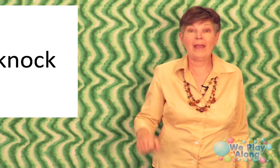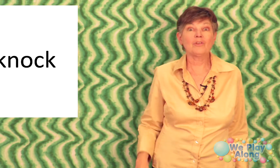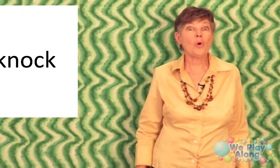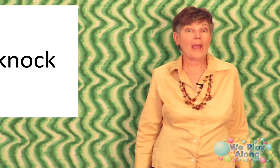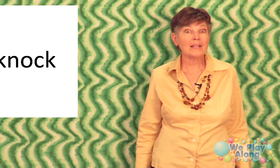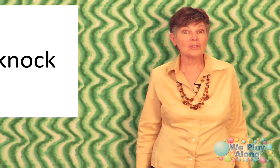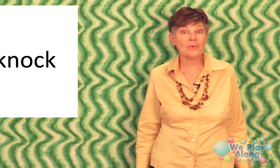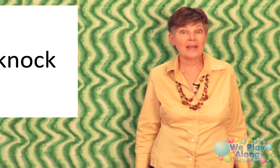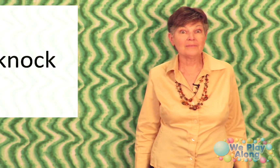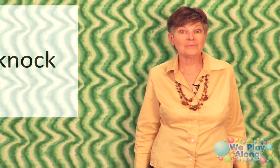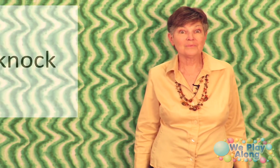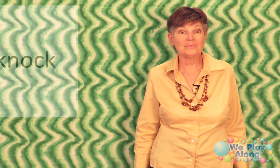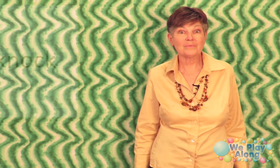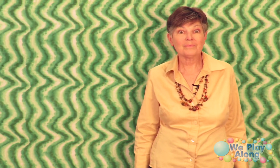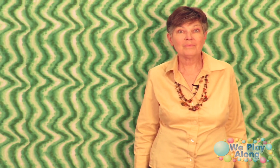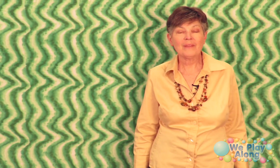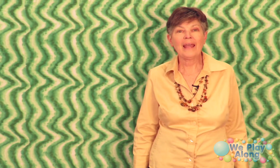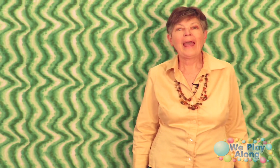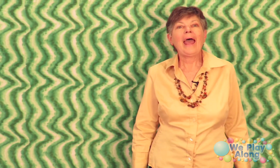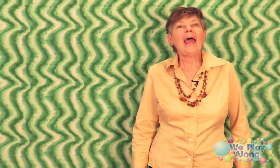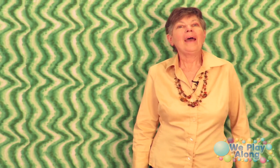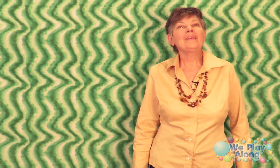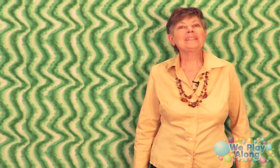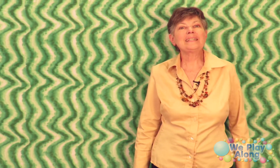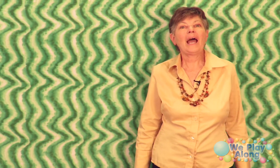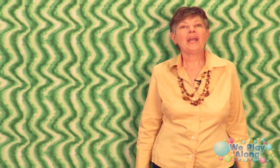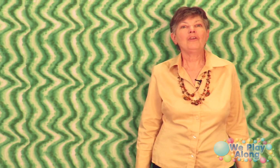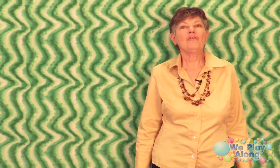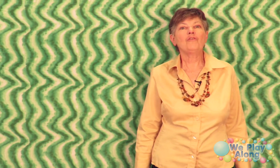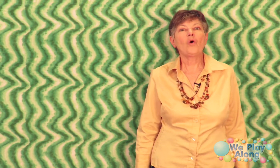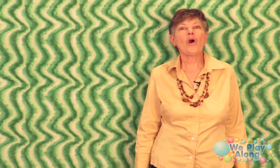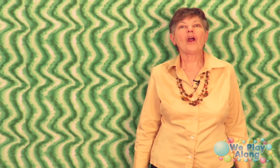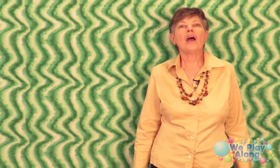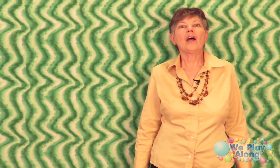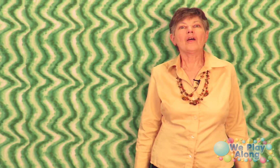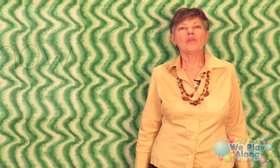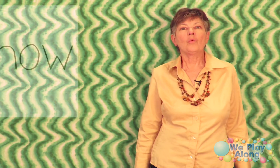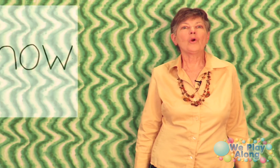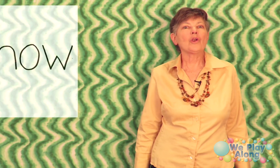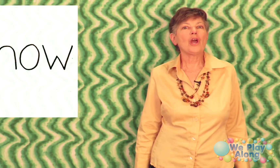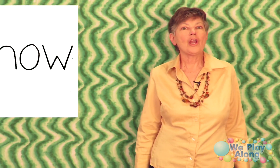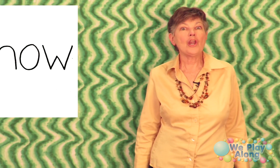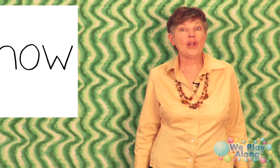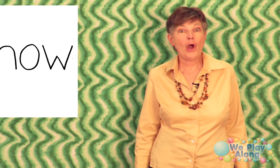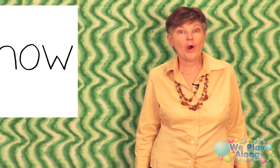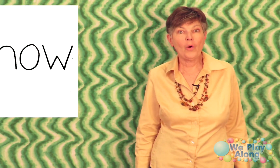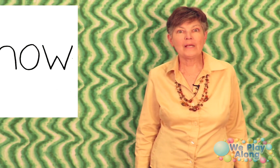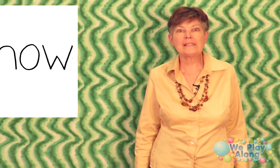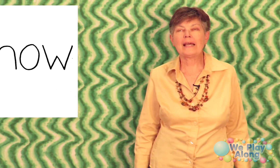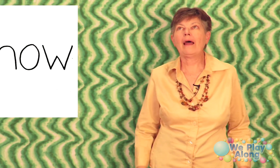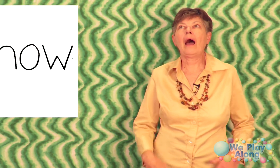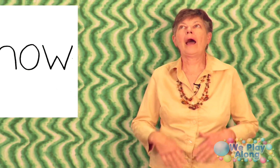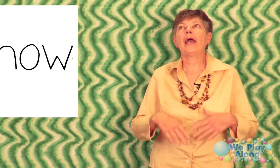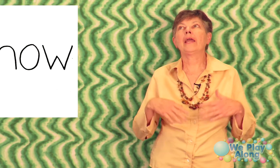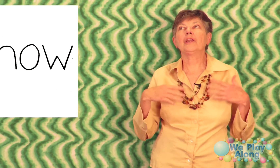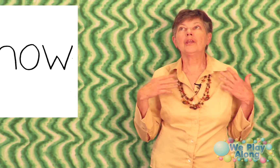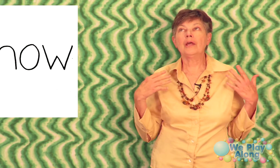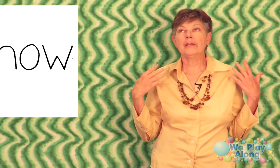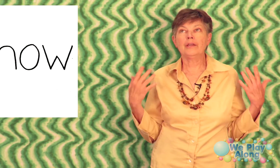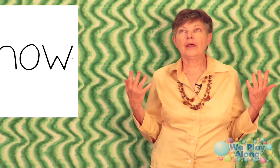to go answer it. And the sign for the word no is in